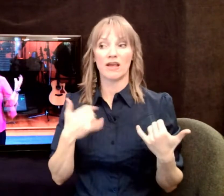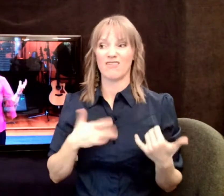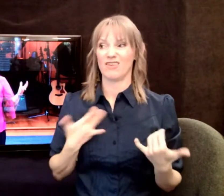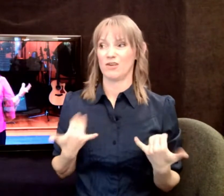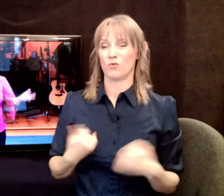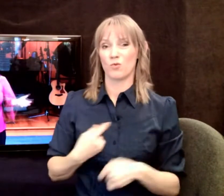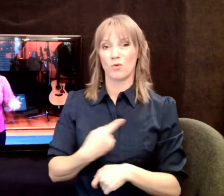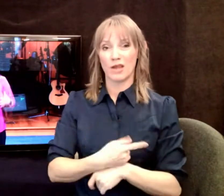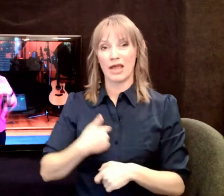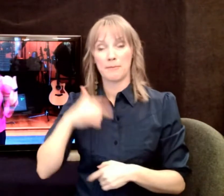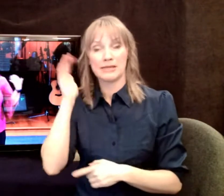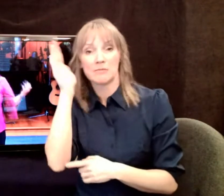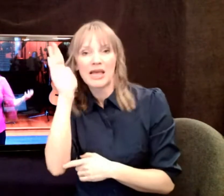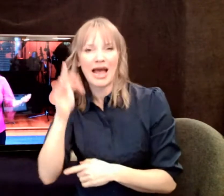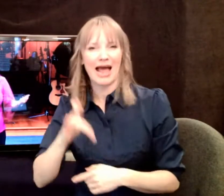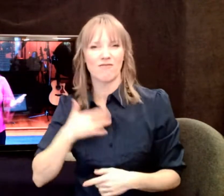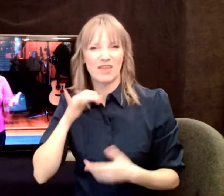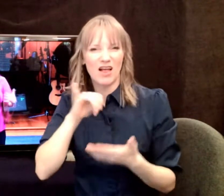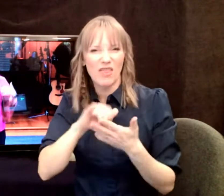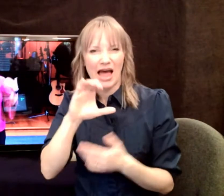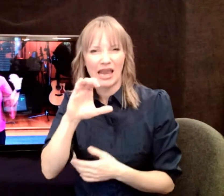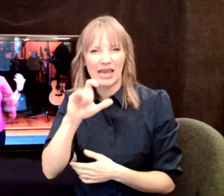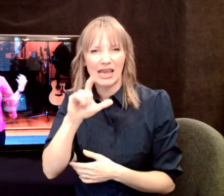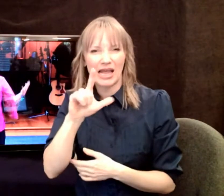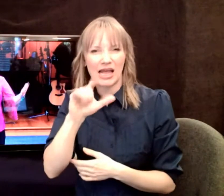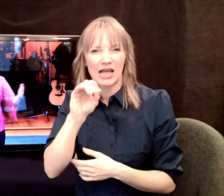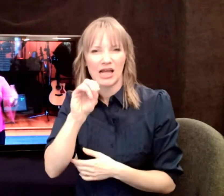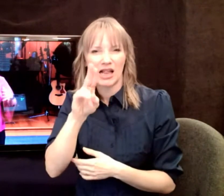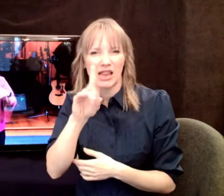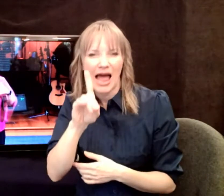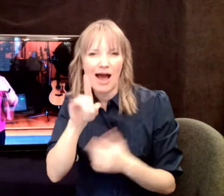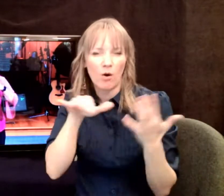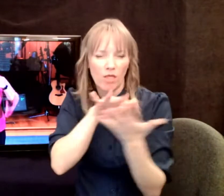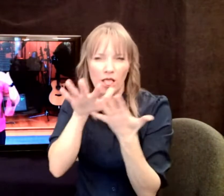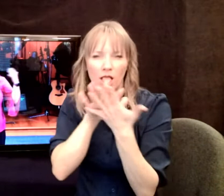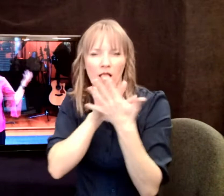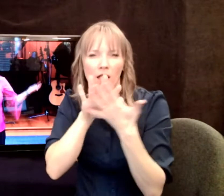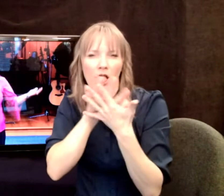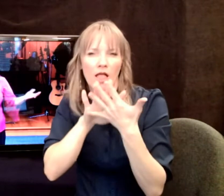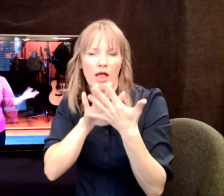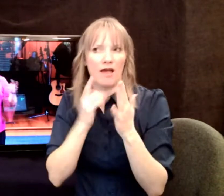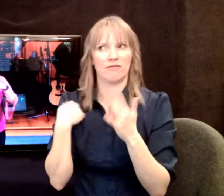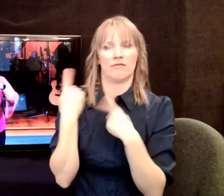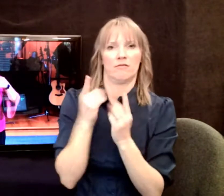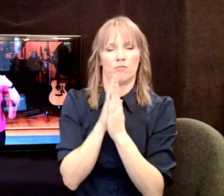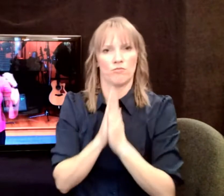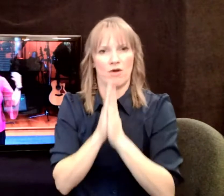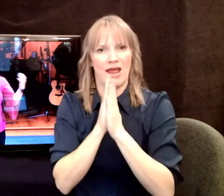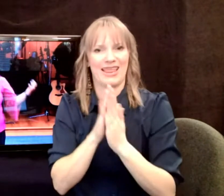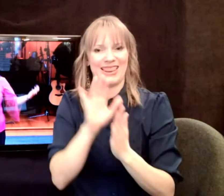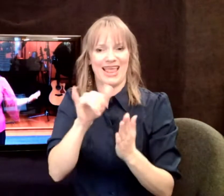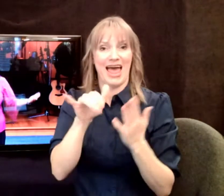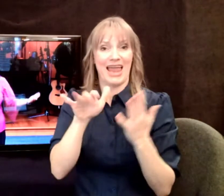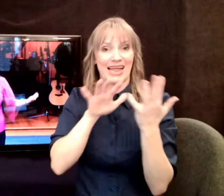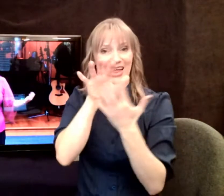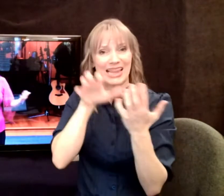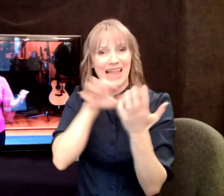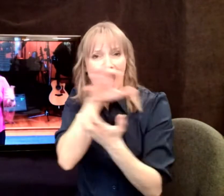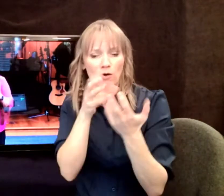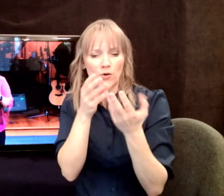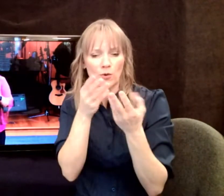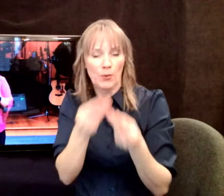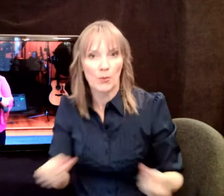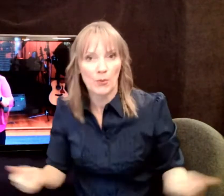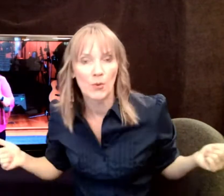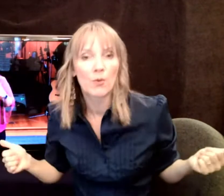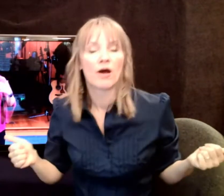can feel that cloud, and I've been praying a lot for that cloud to part and for there to be continued clarity,